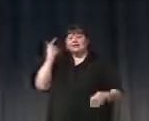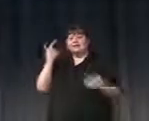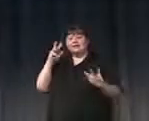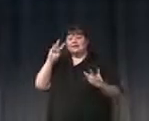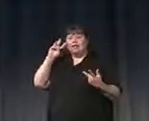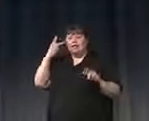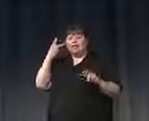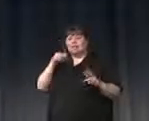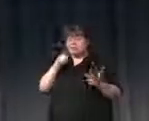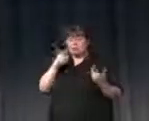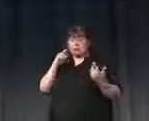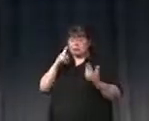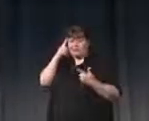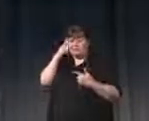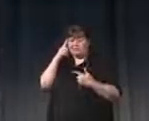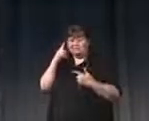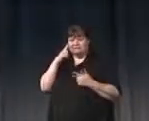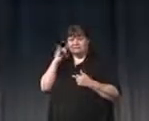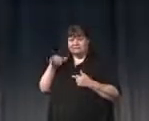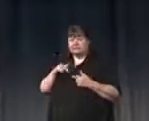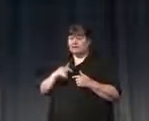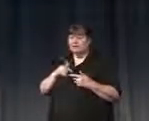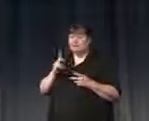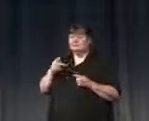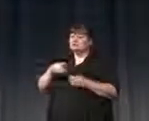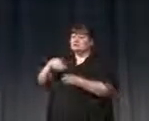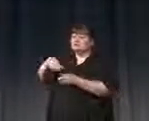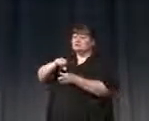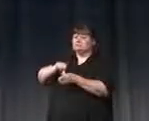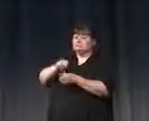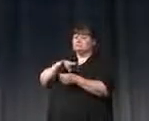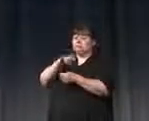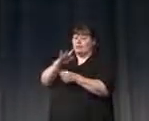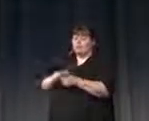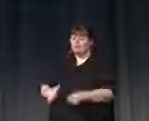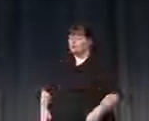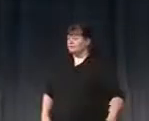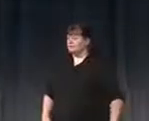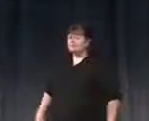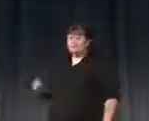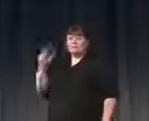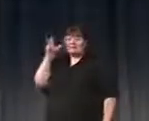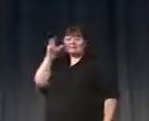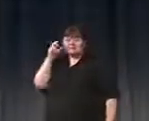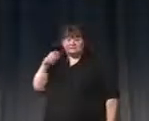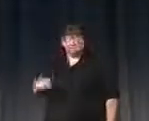this as reverberation. Right? It kind of sounds like maybe somebody opened a soda can. Listen to this.